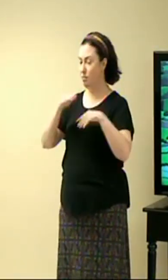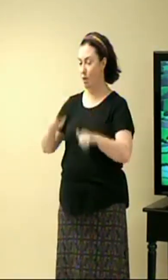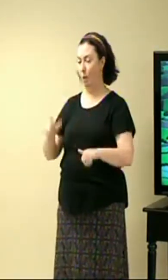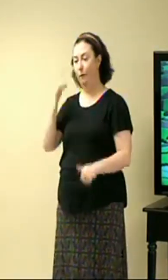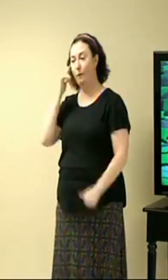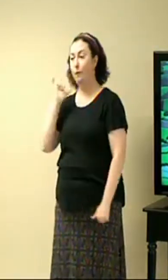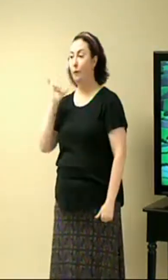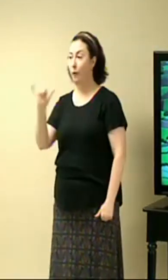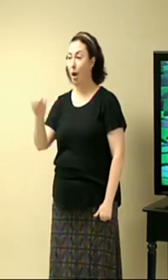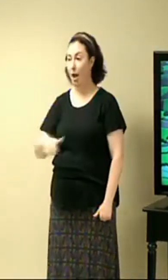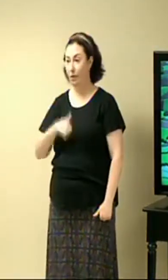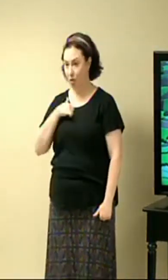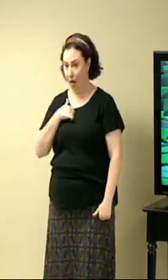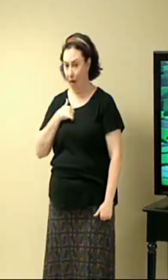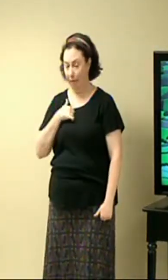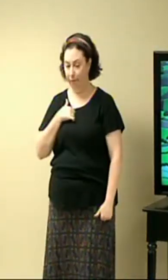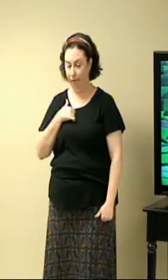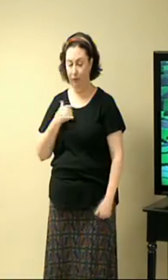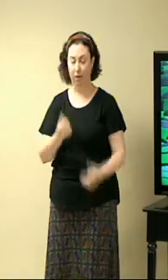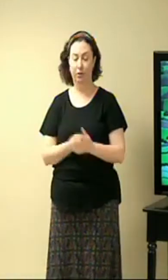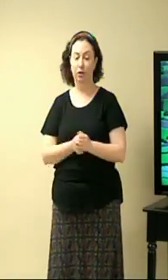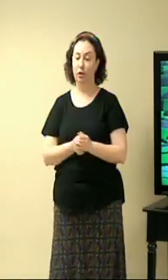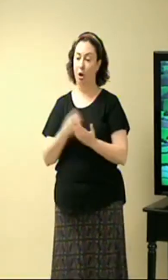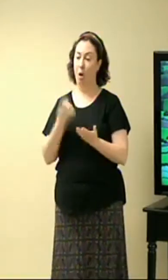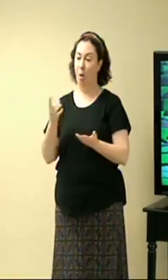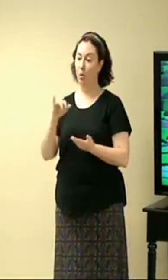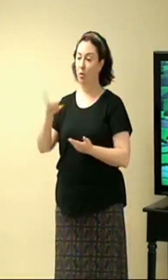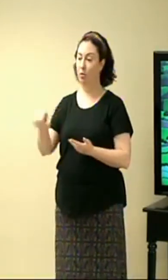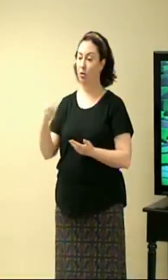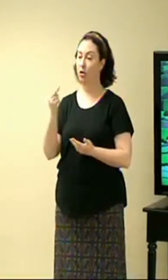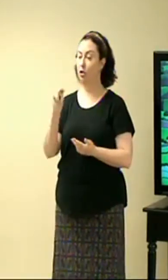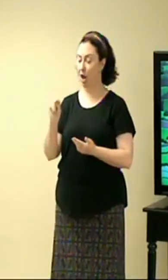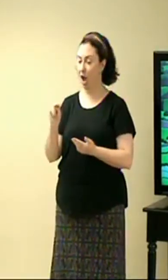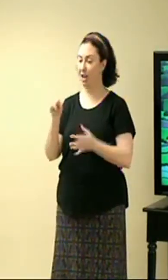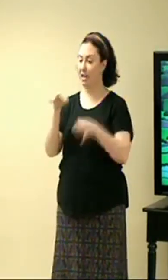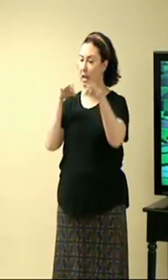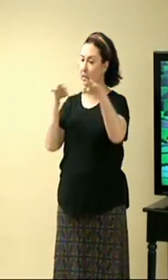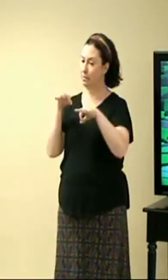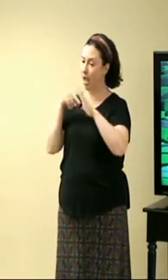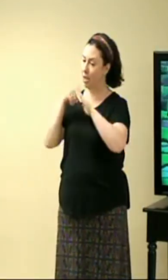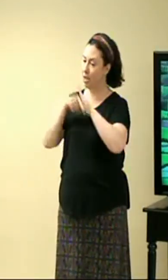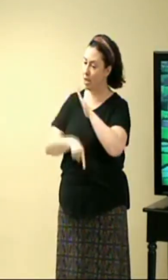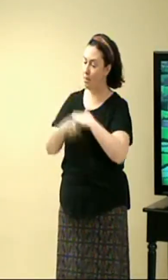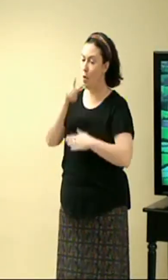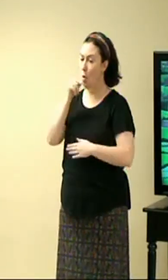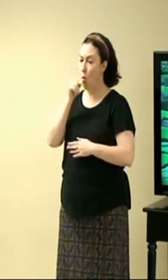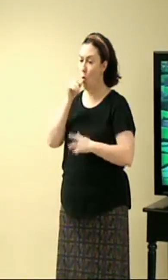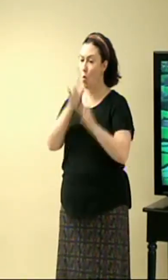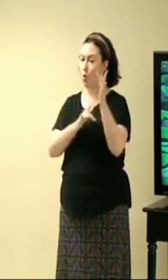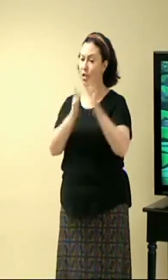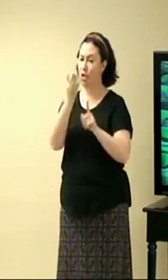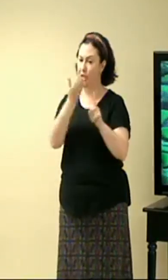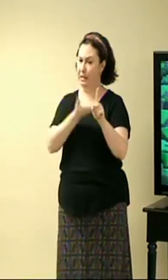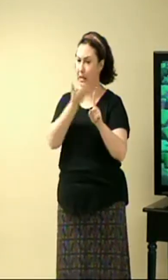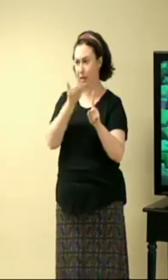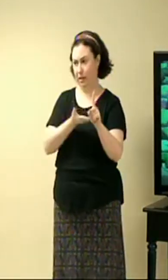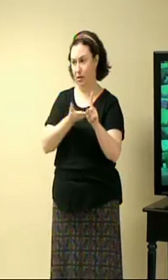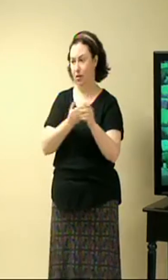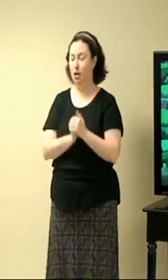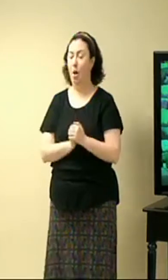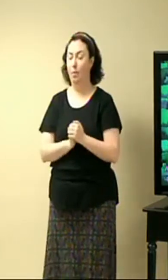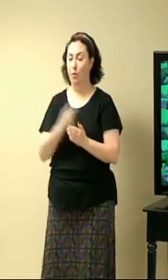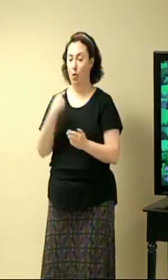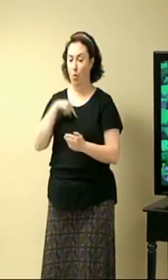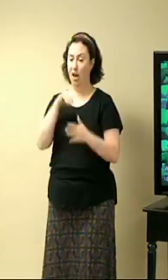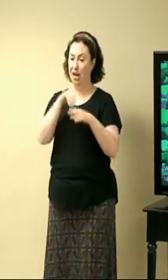explain to us this is what Jesus did and this is who Jesus is. So if you have a Bible, let's jump in. We're in John chapter 2, starting in